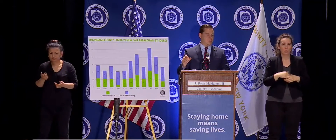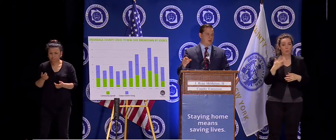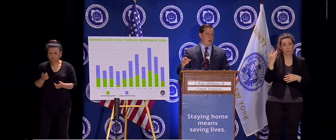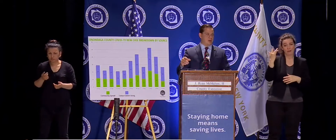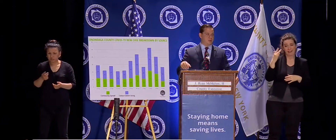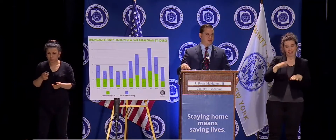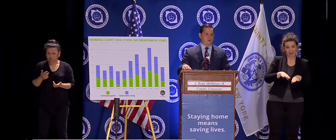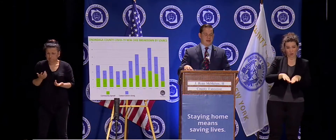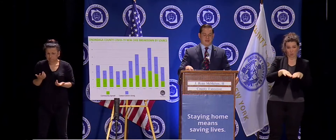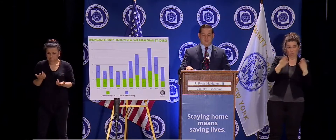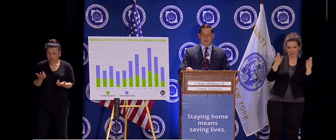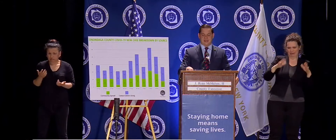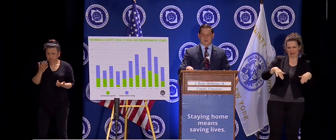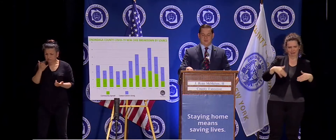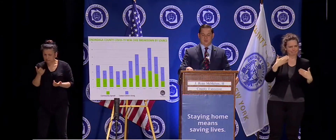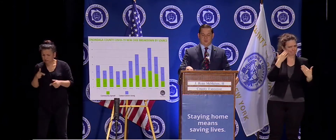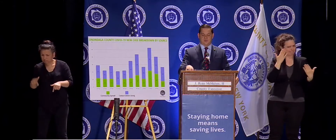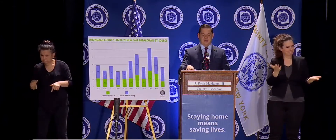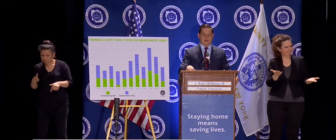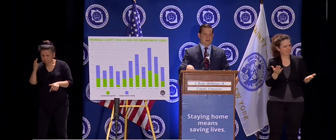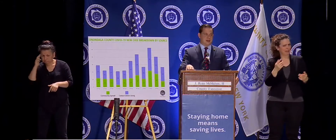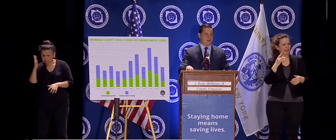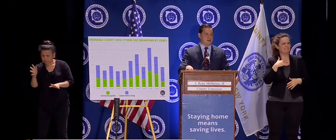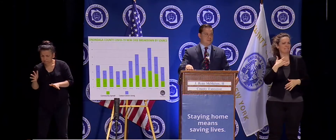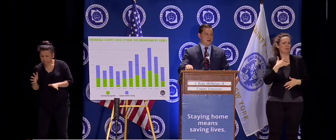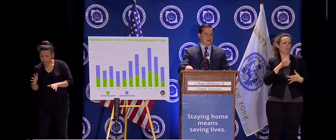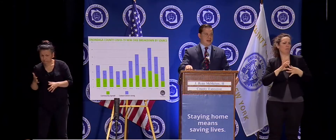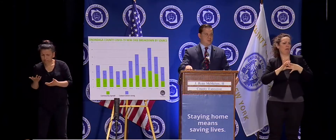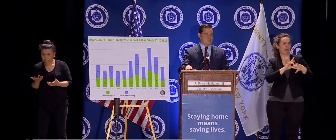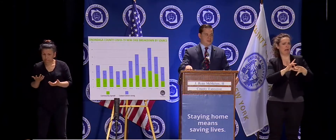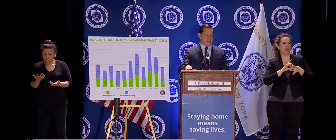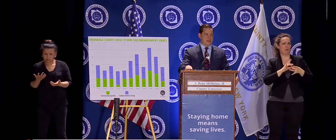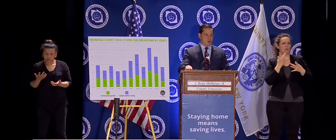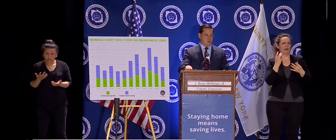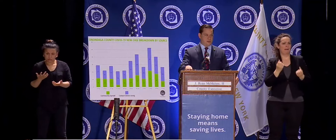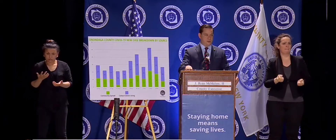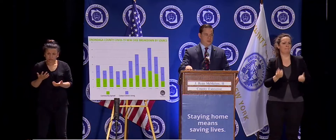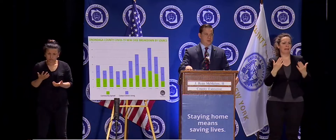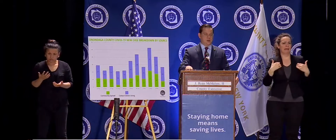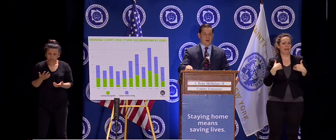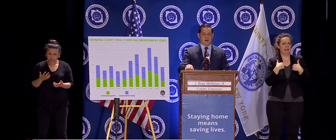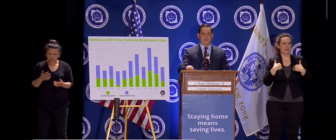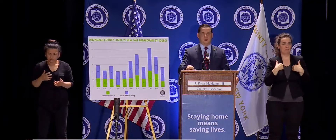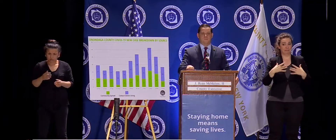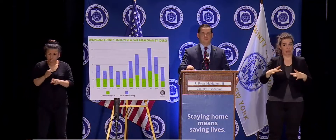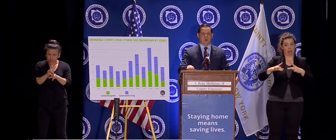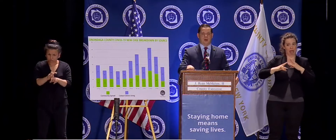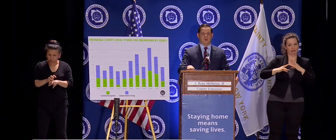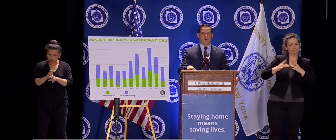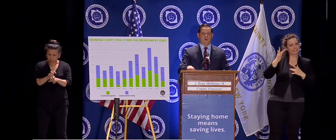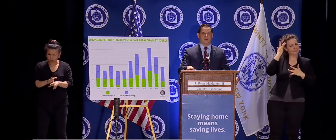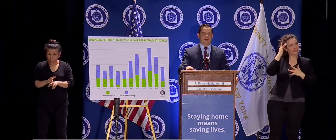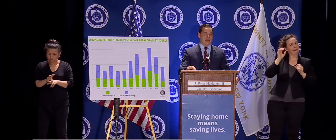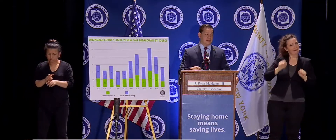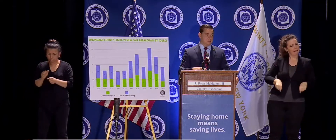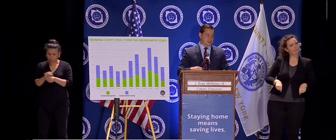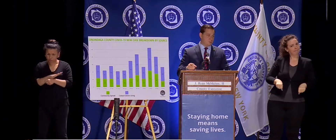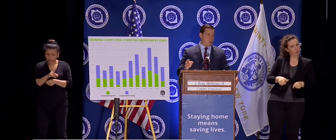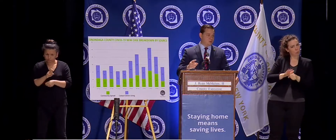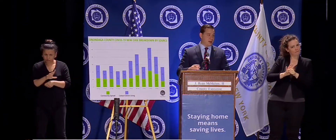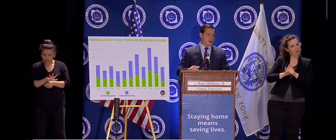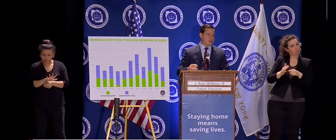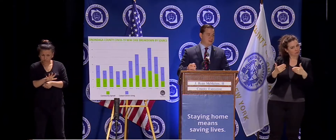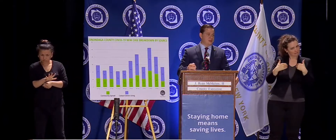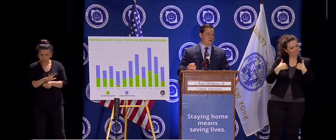right now. I believe it actually has to do with the fact that many animals can get COVID, but we have gotten the